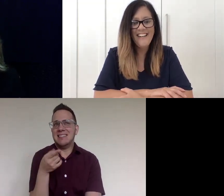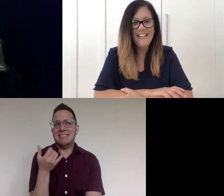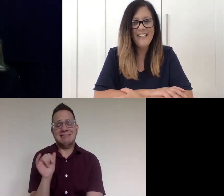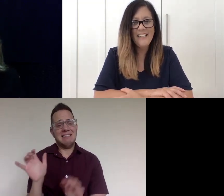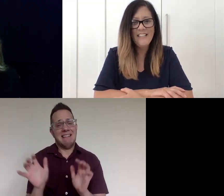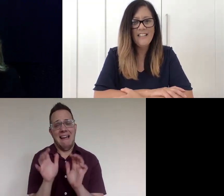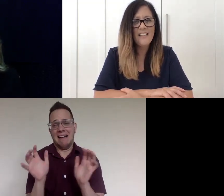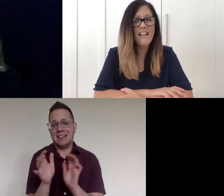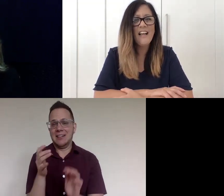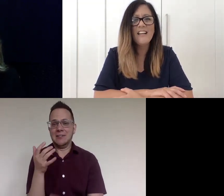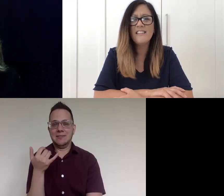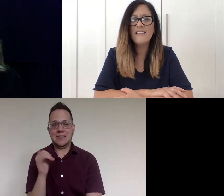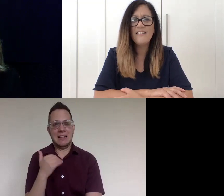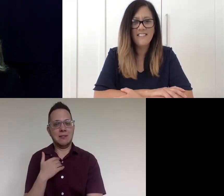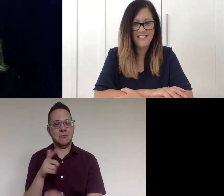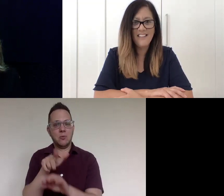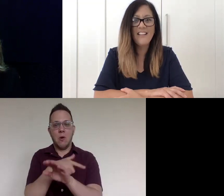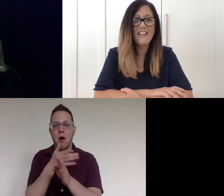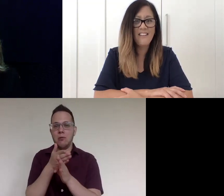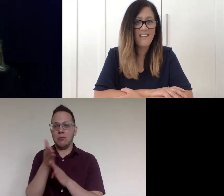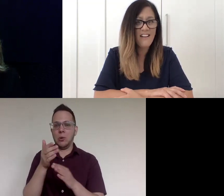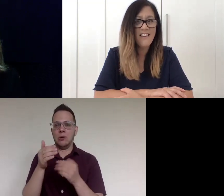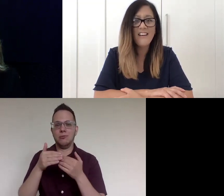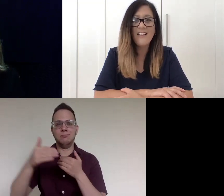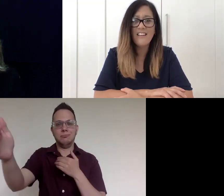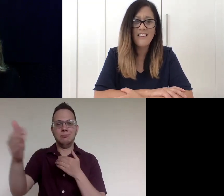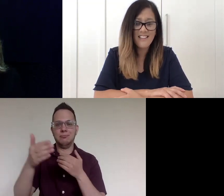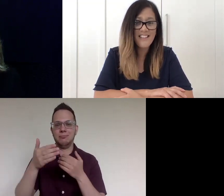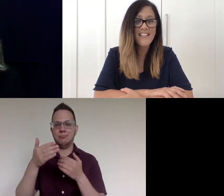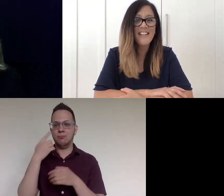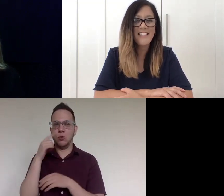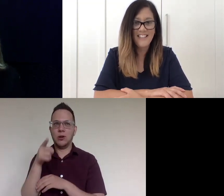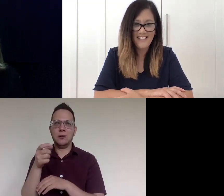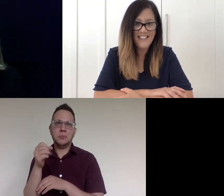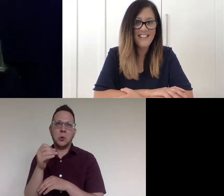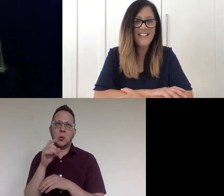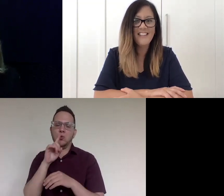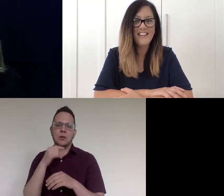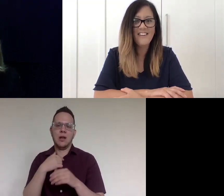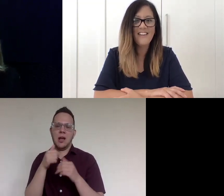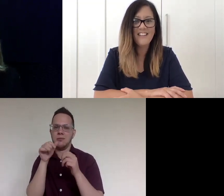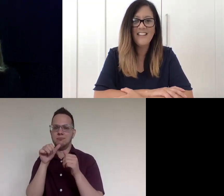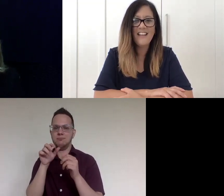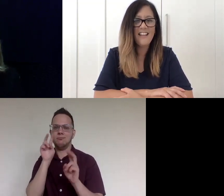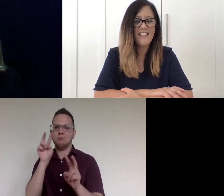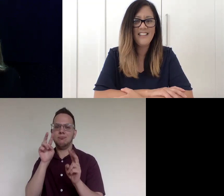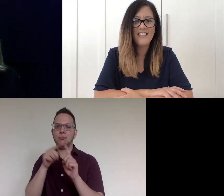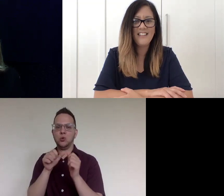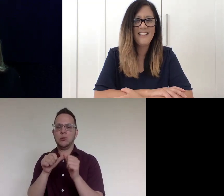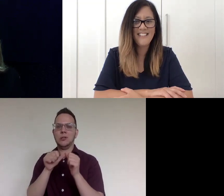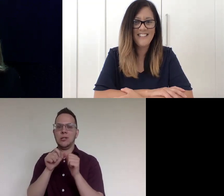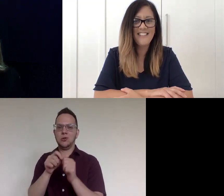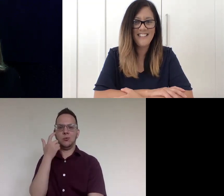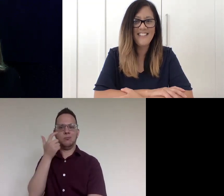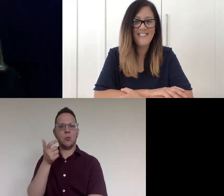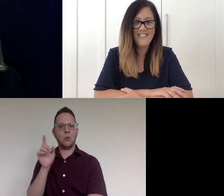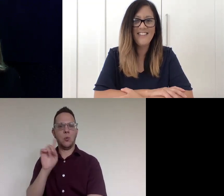want to, be him eventually. He's still very active with a long career ahead of him.